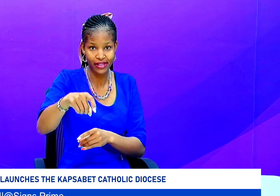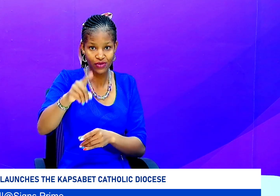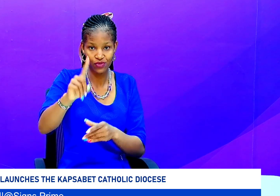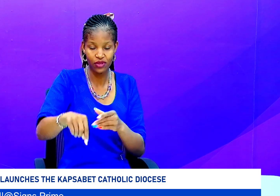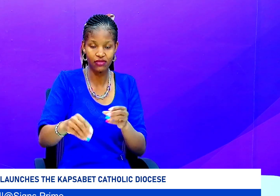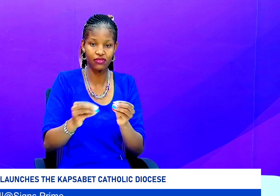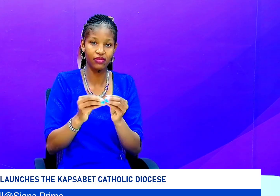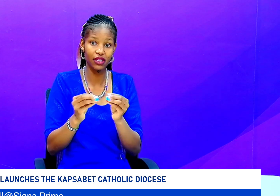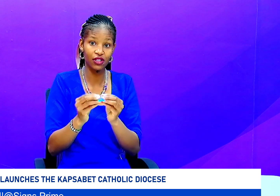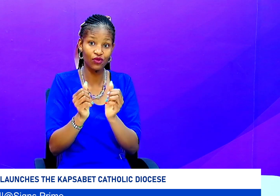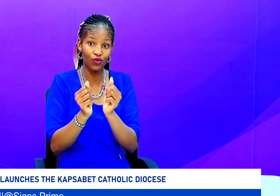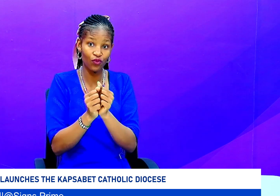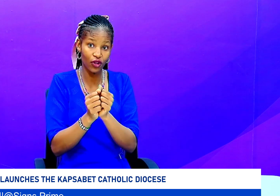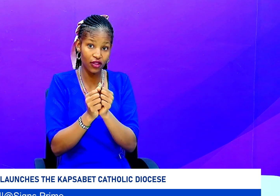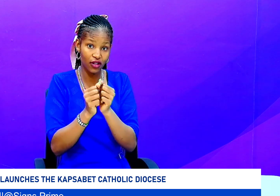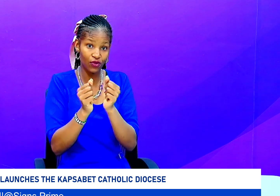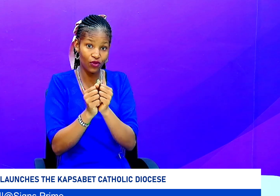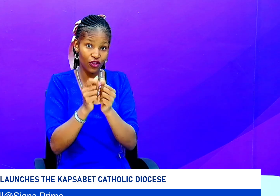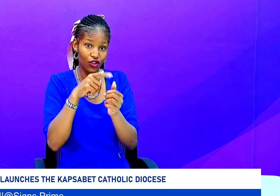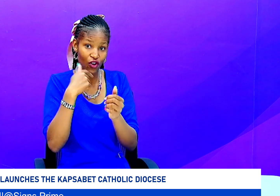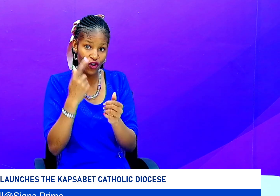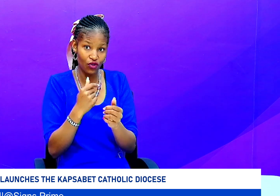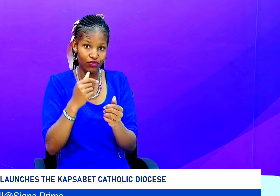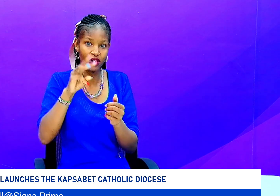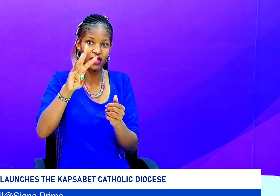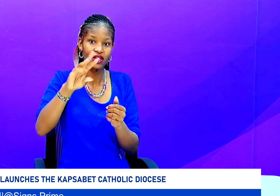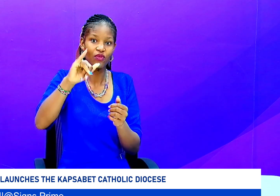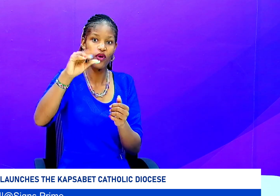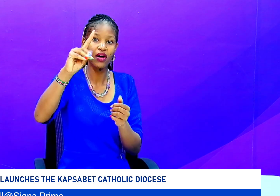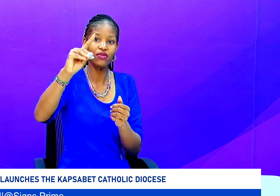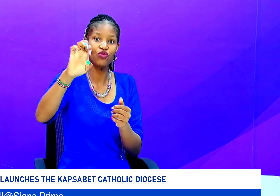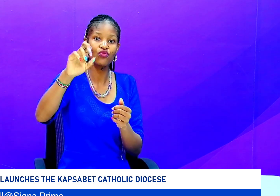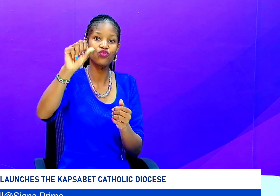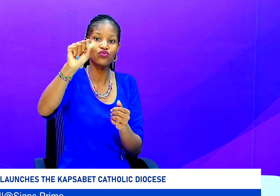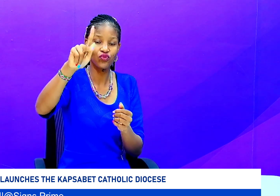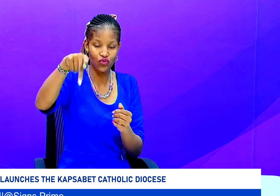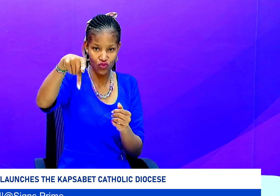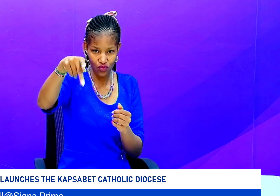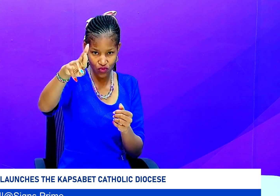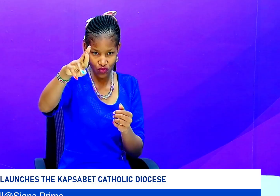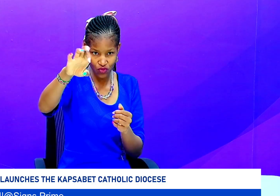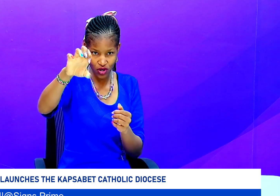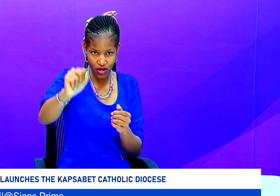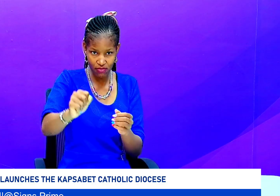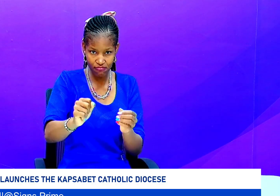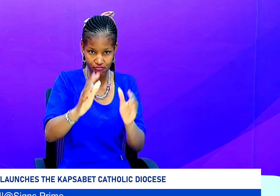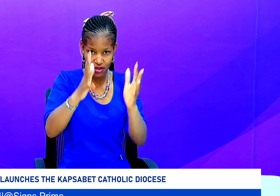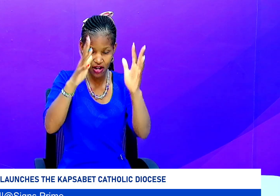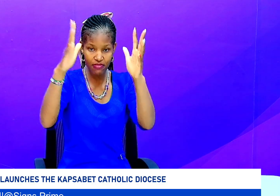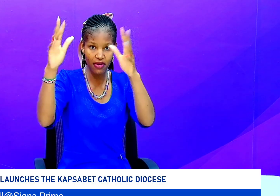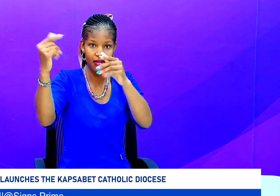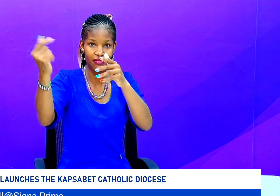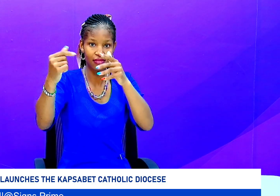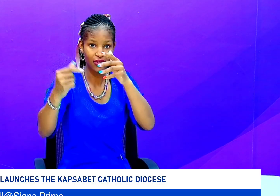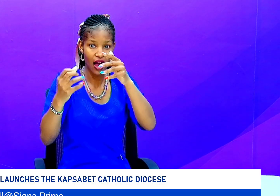The decision has been met with widespread celebration among the faithful in Nandi County.